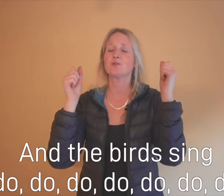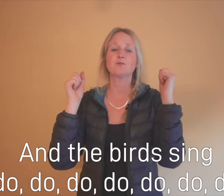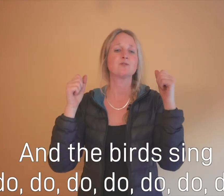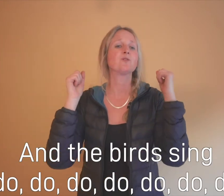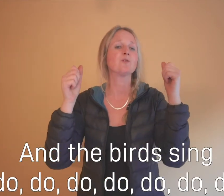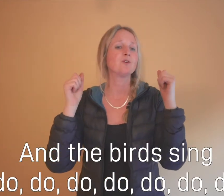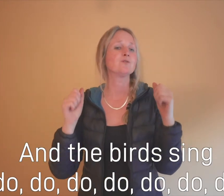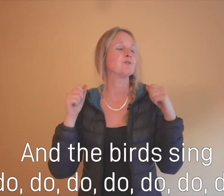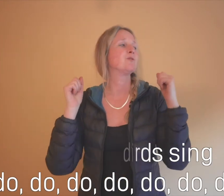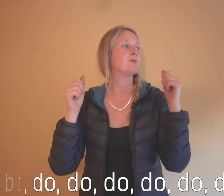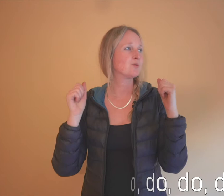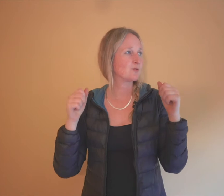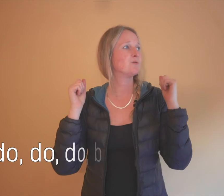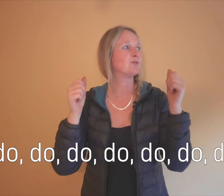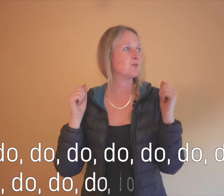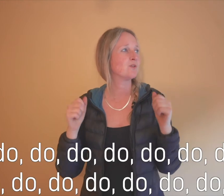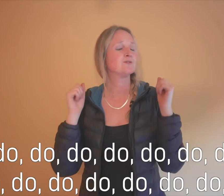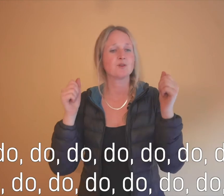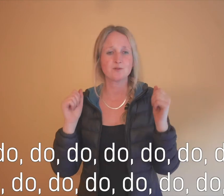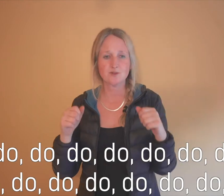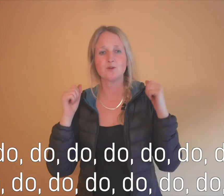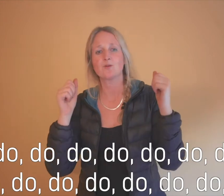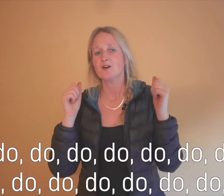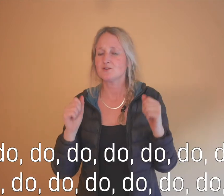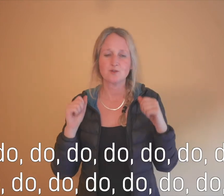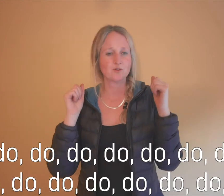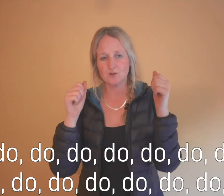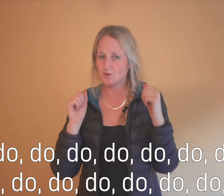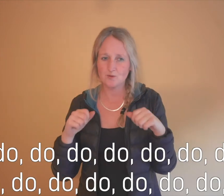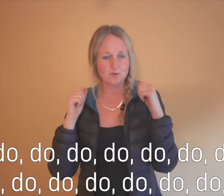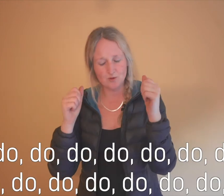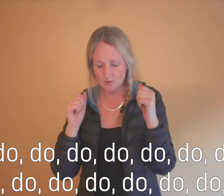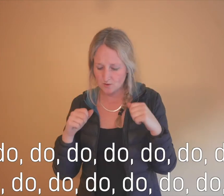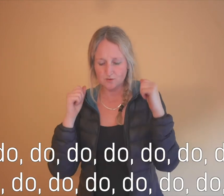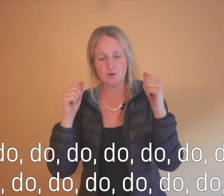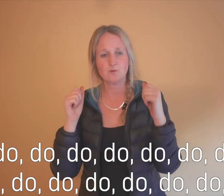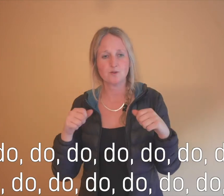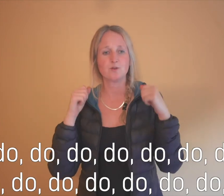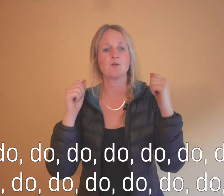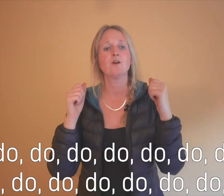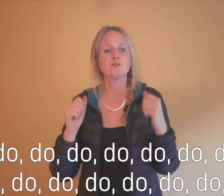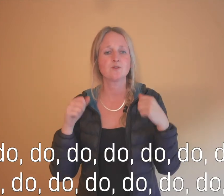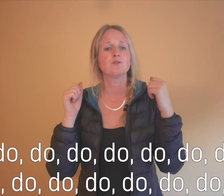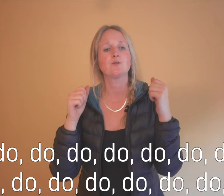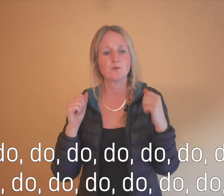do do do do do do do do do do do do do do do do do do do